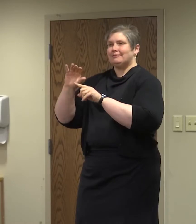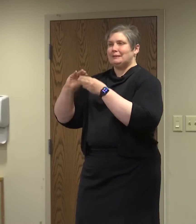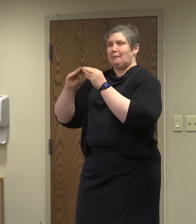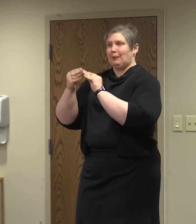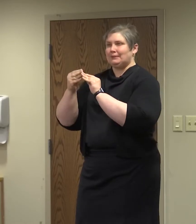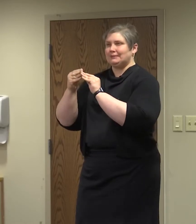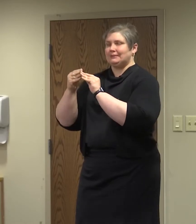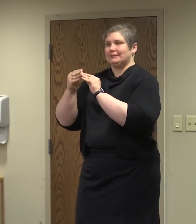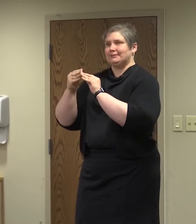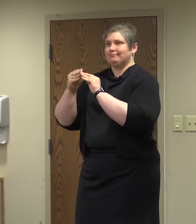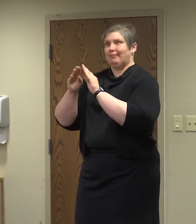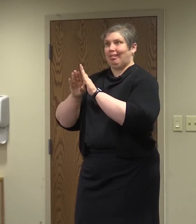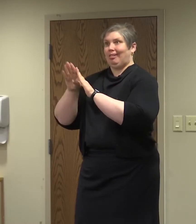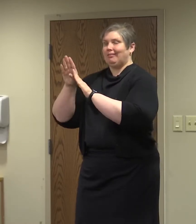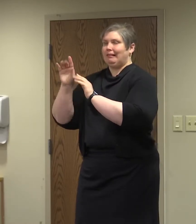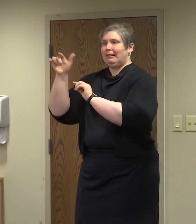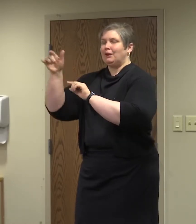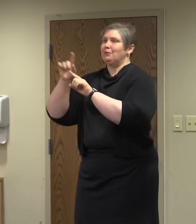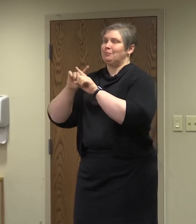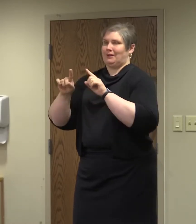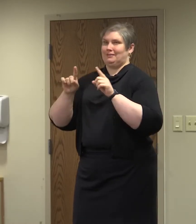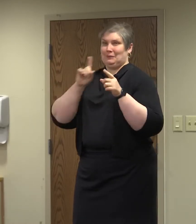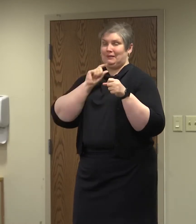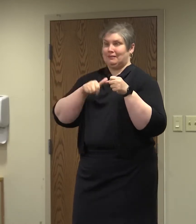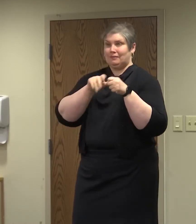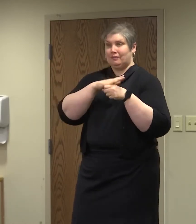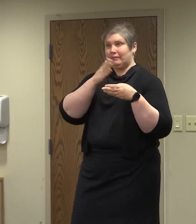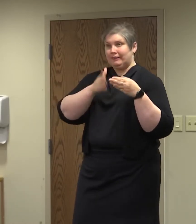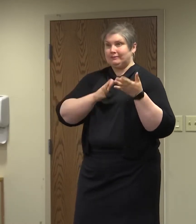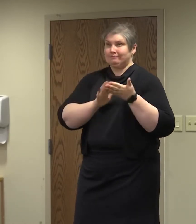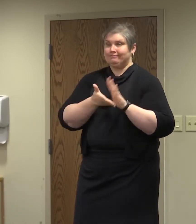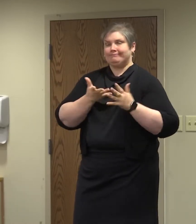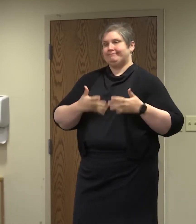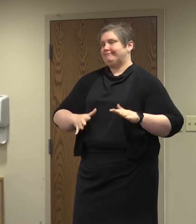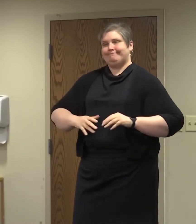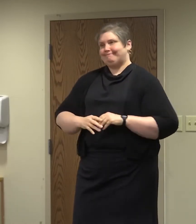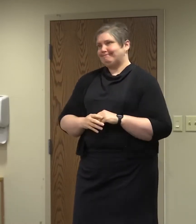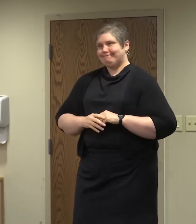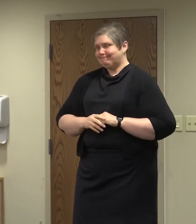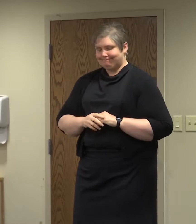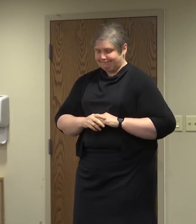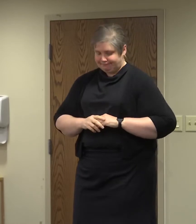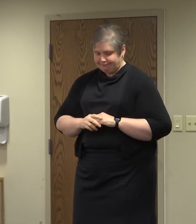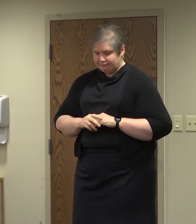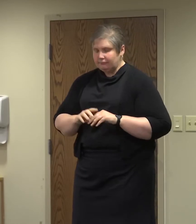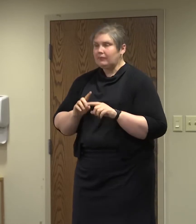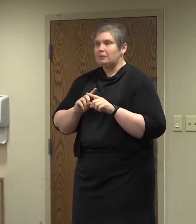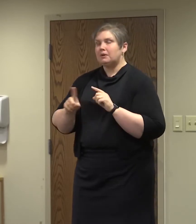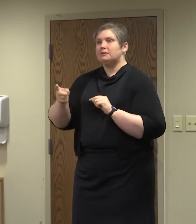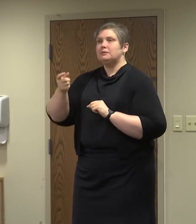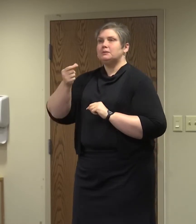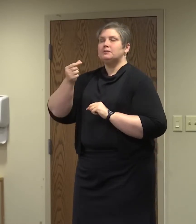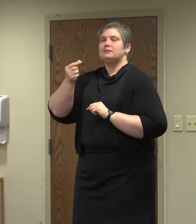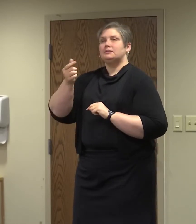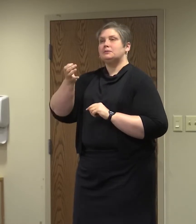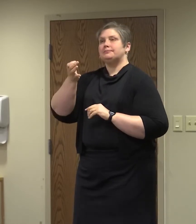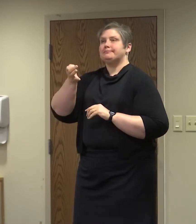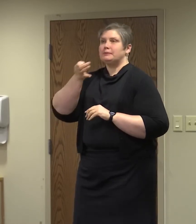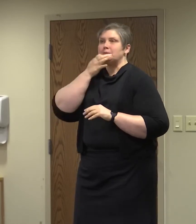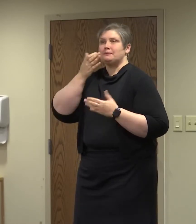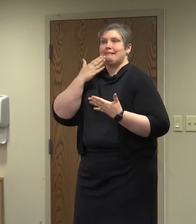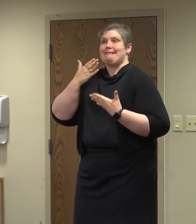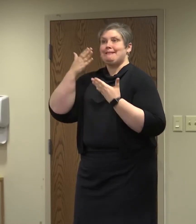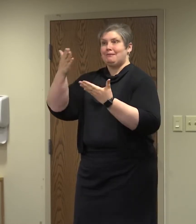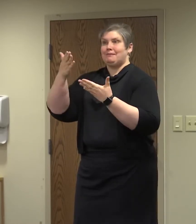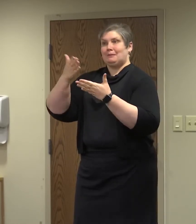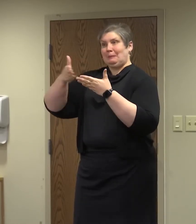it's nowhere near the end. So as this holiday weekend kicks off, we want to take this opportunity to encourage everyone to